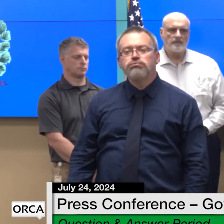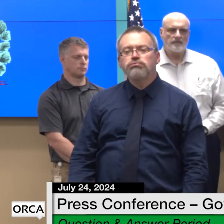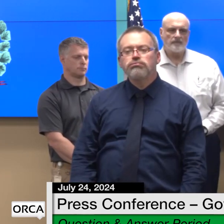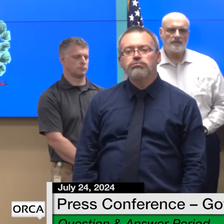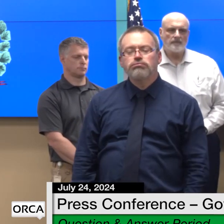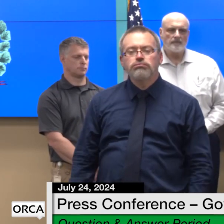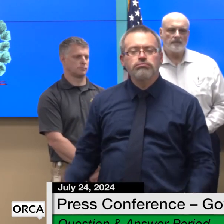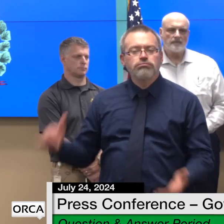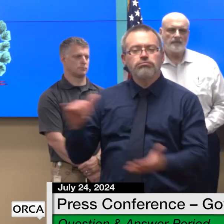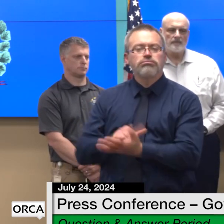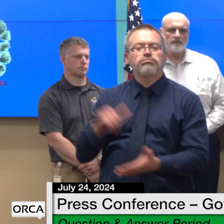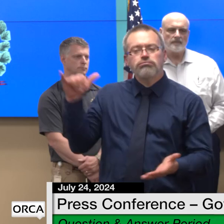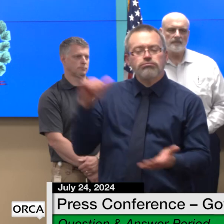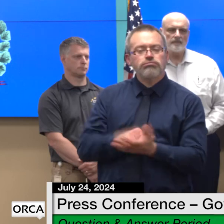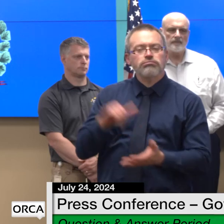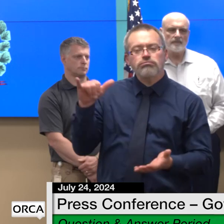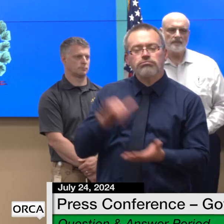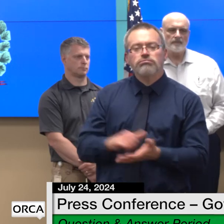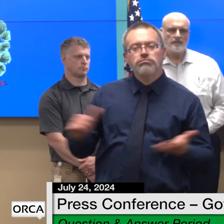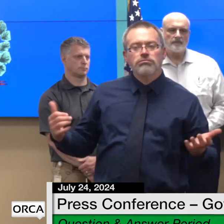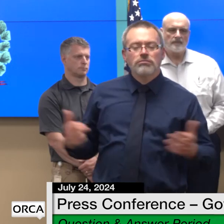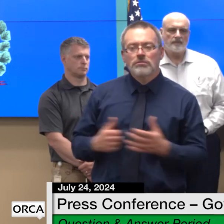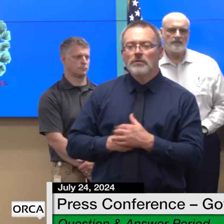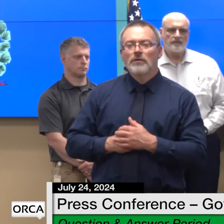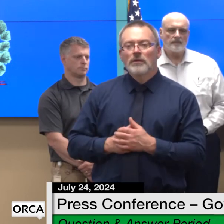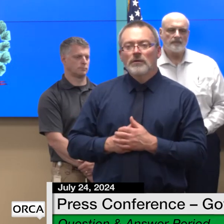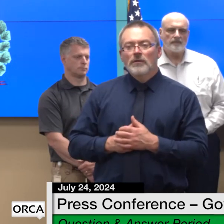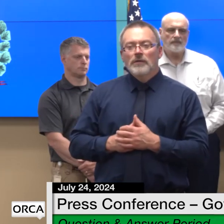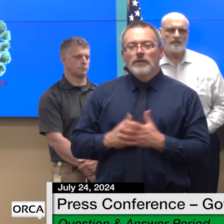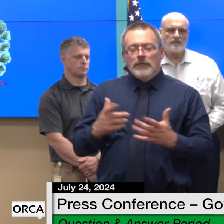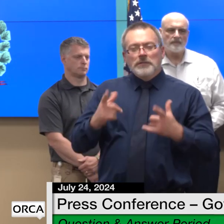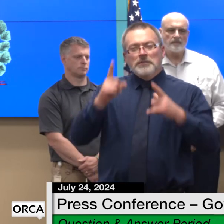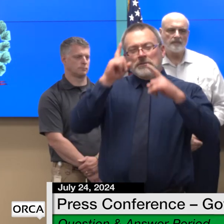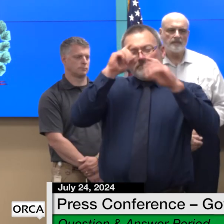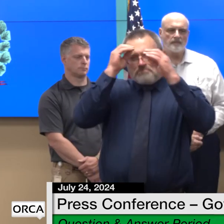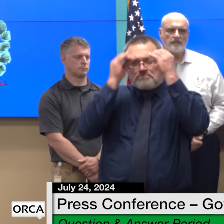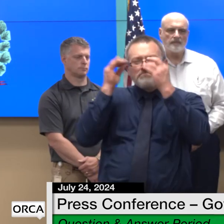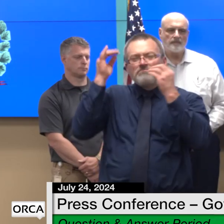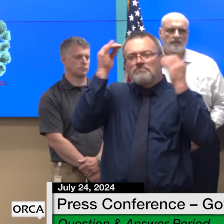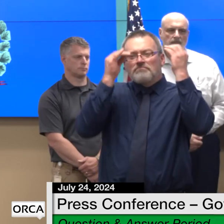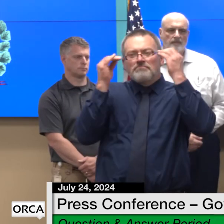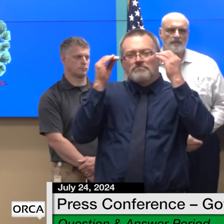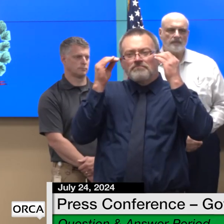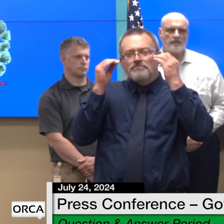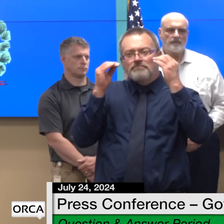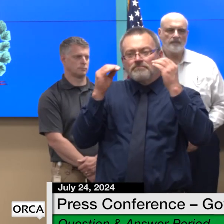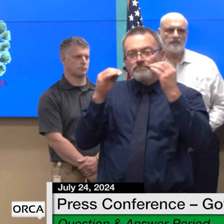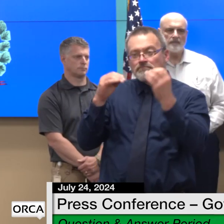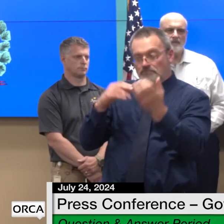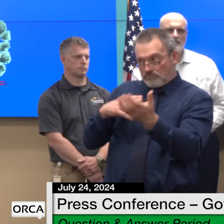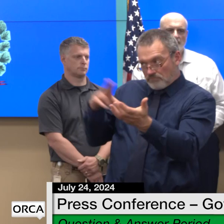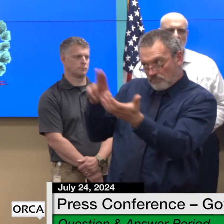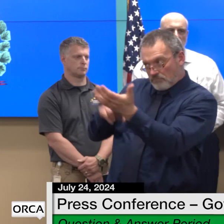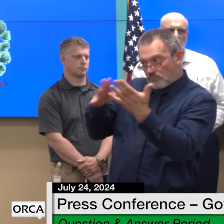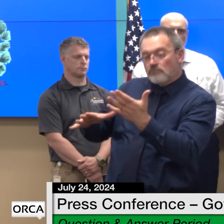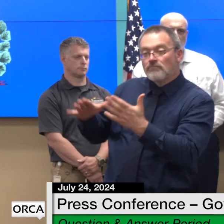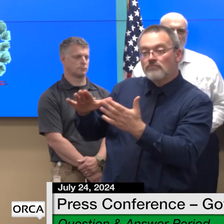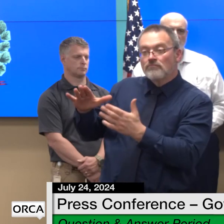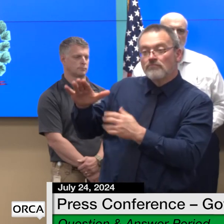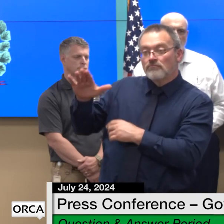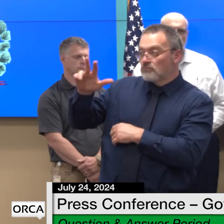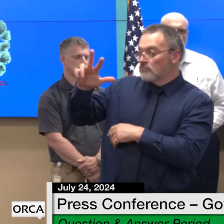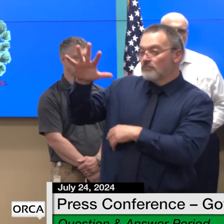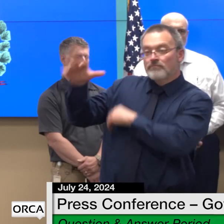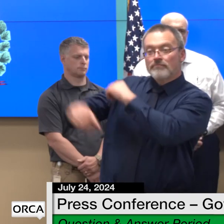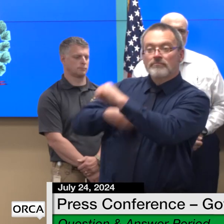obtainable. And when you think about, as a contractor myself for 35 years doing that work, how